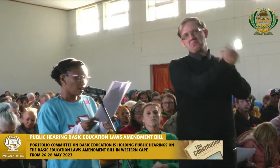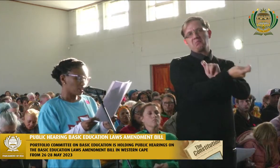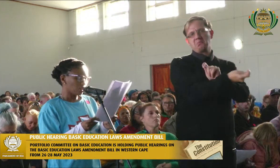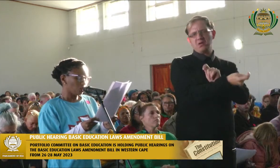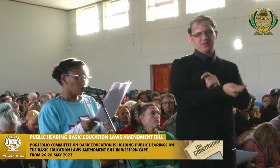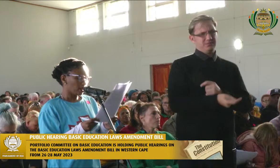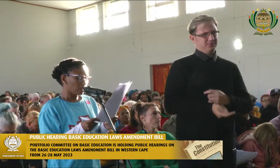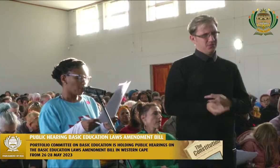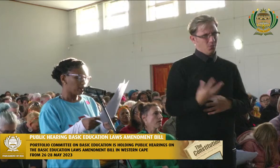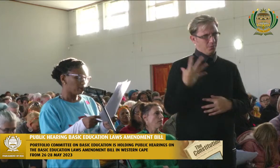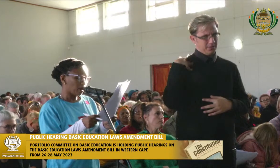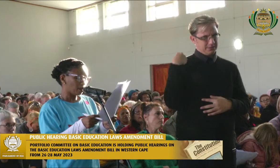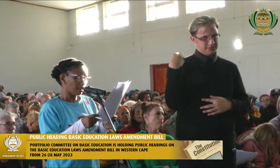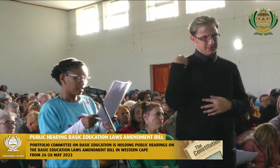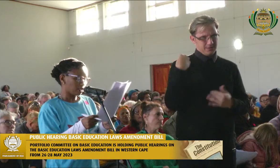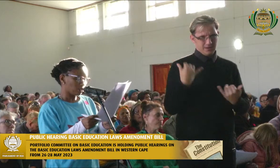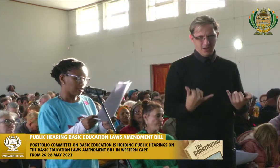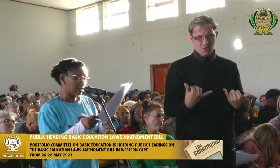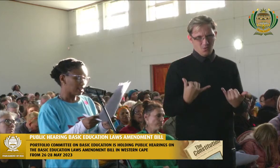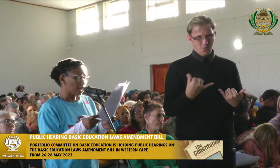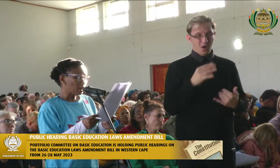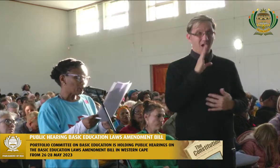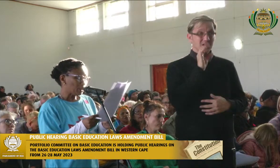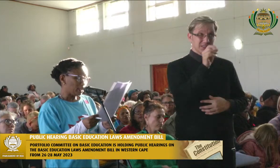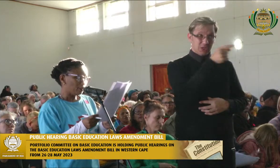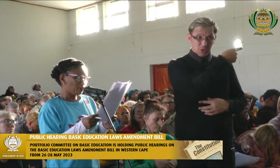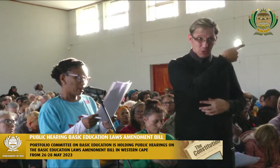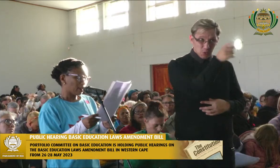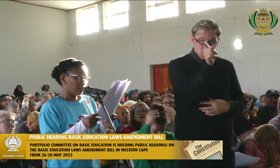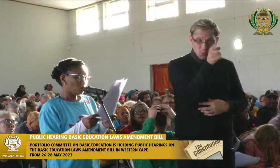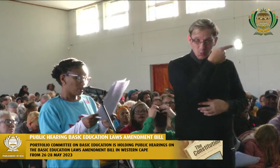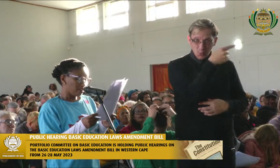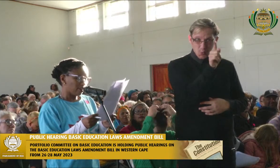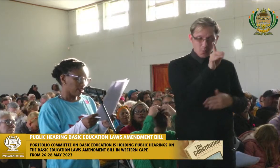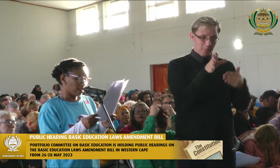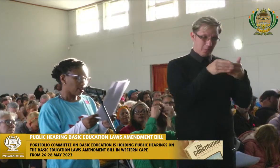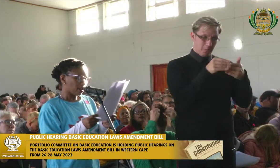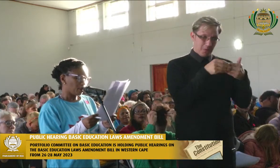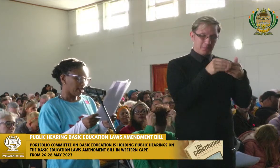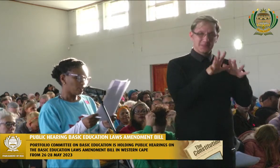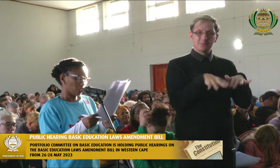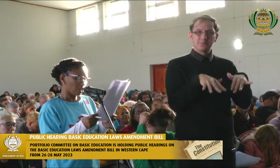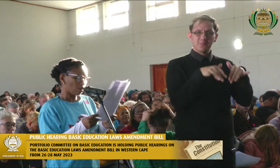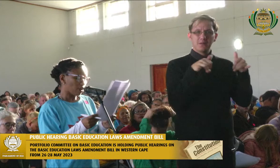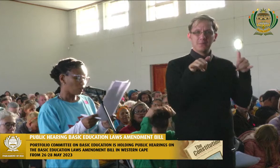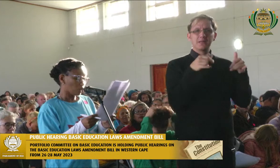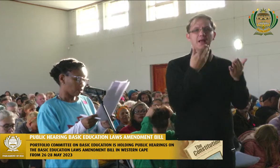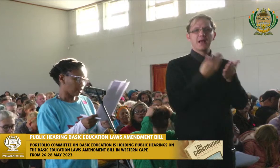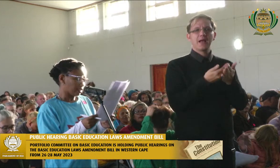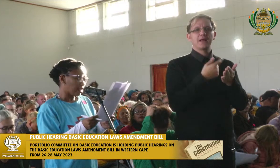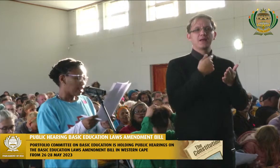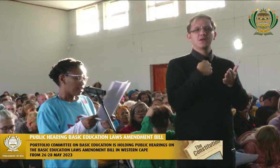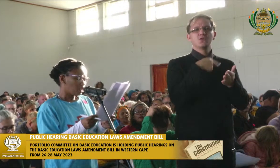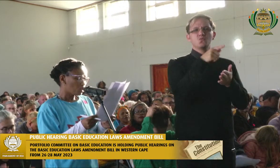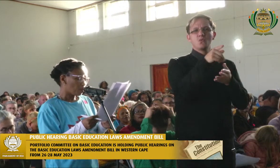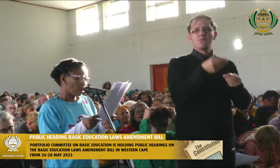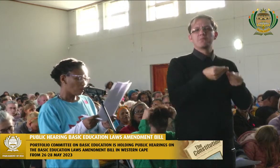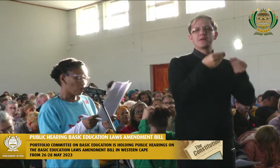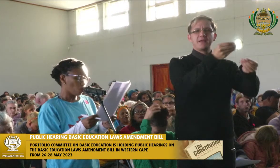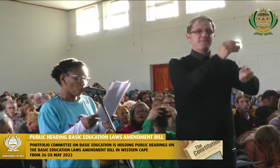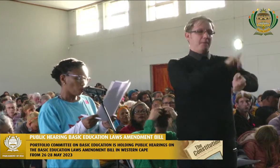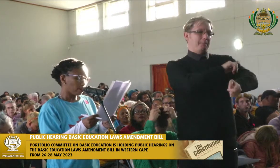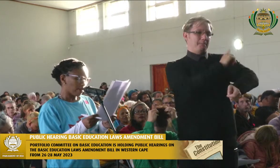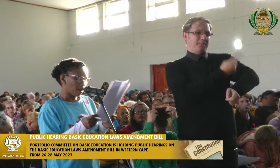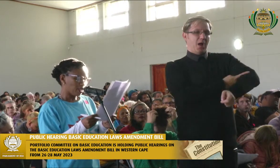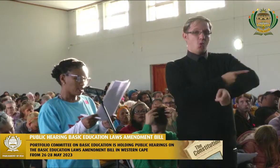minister is asking you as parliamentarians to give her a blank check over our children. This is part